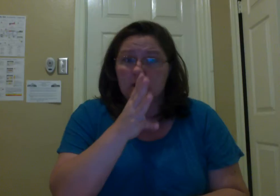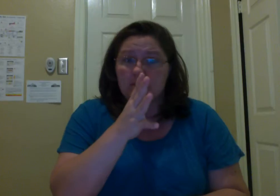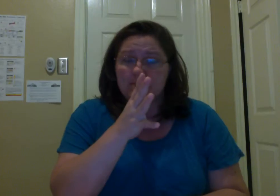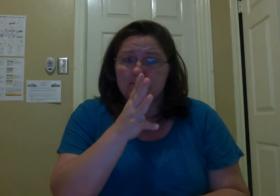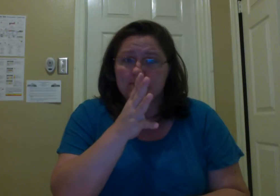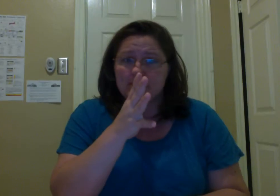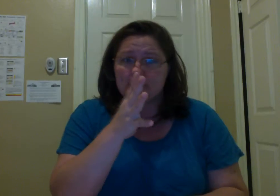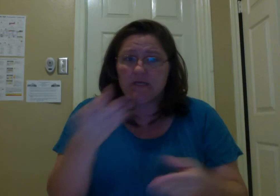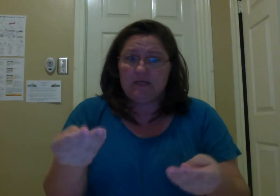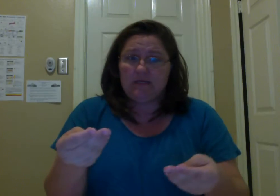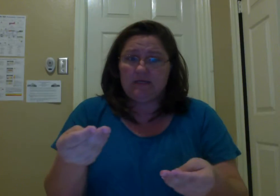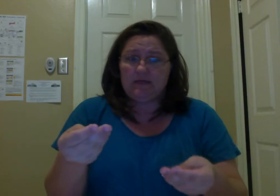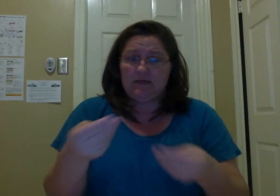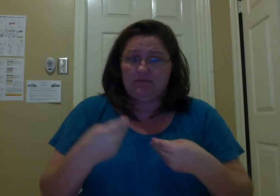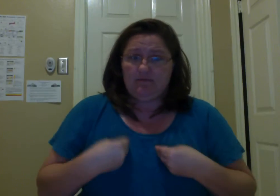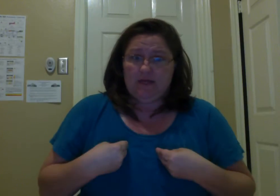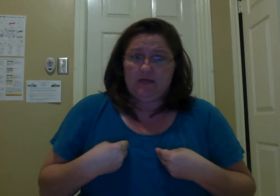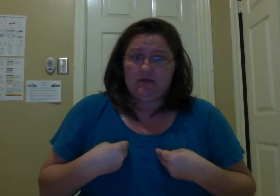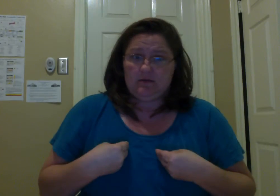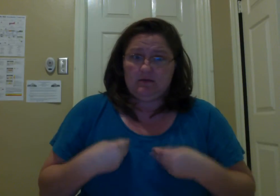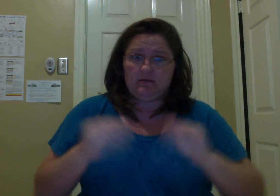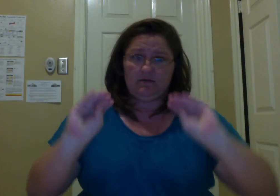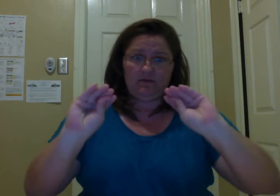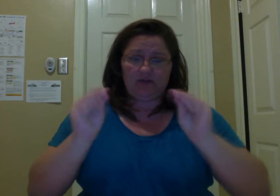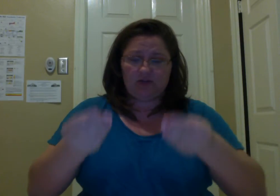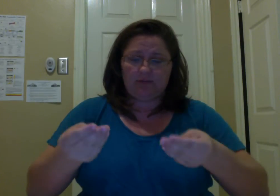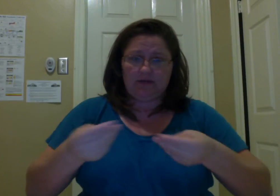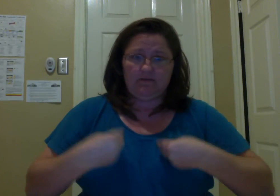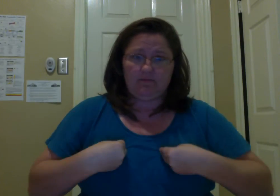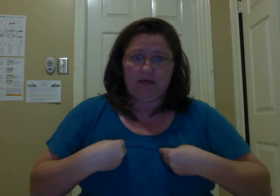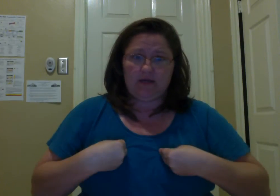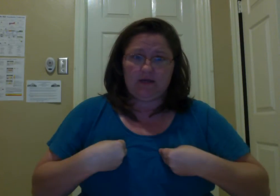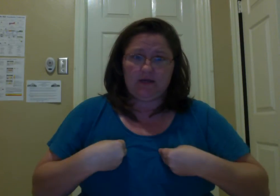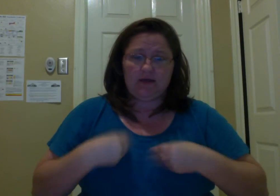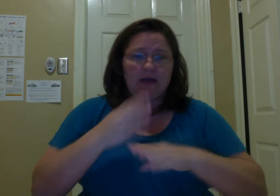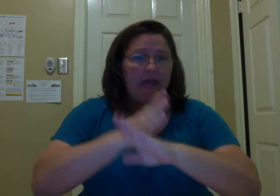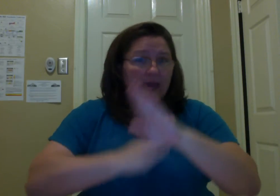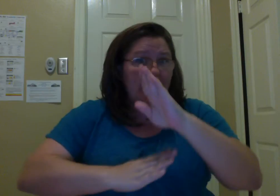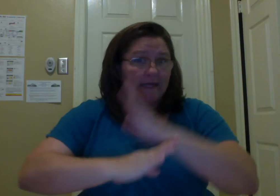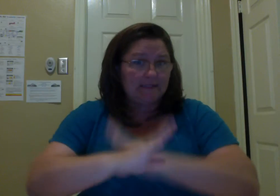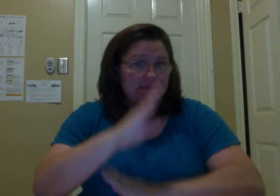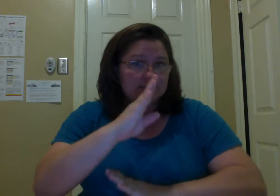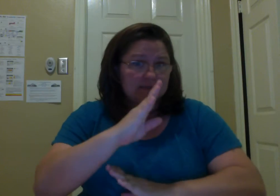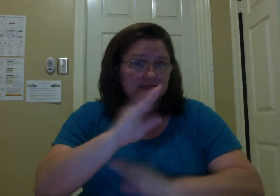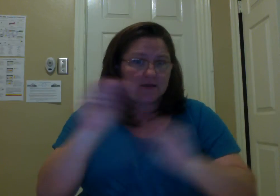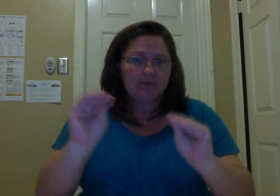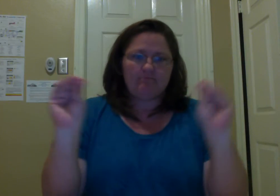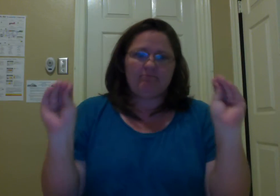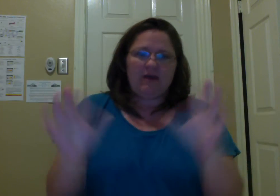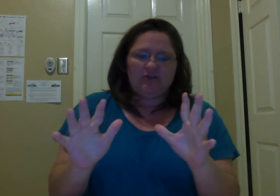Mom, give me, this is the hand shape, give me hands,